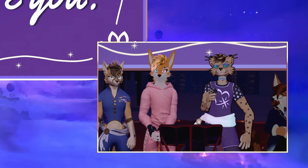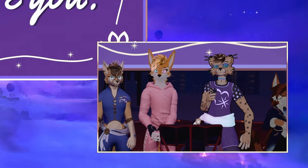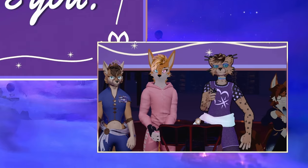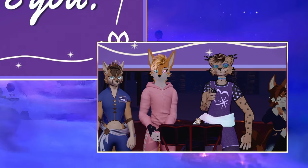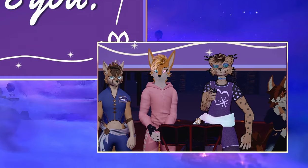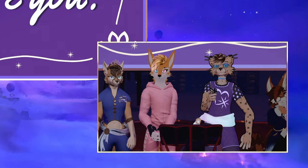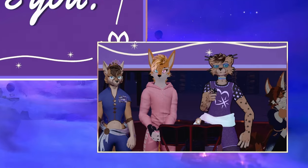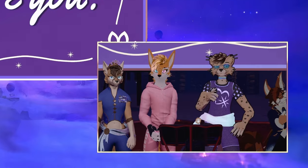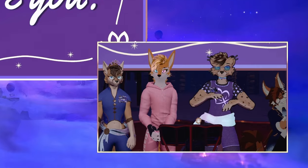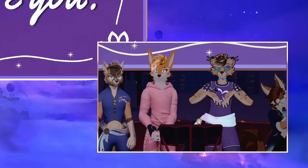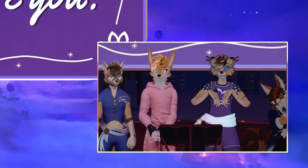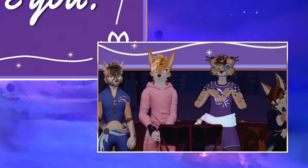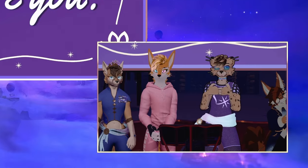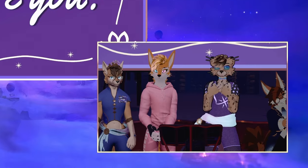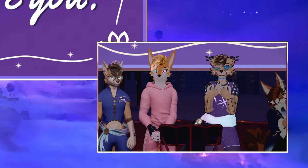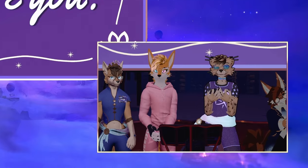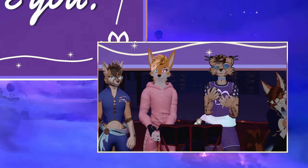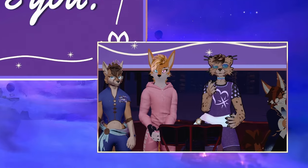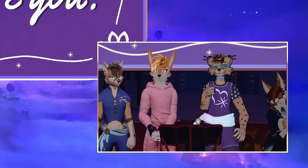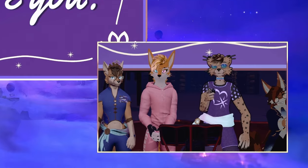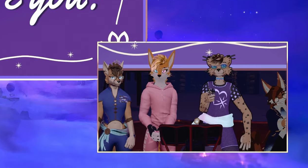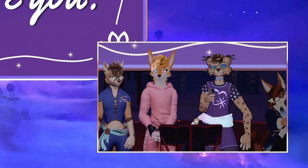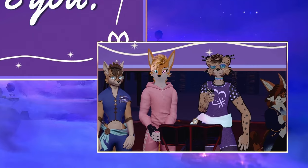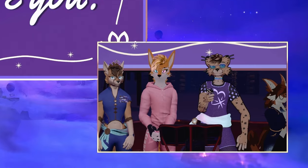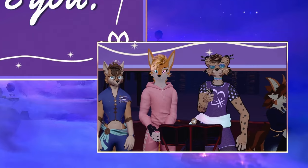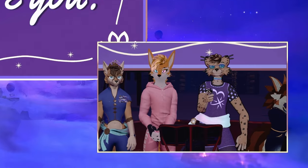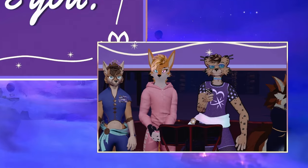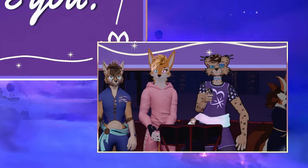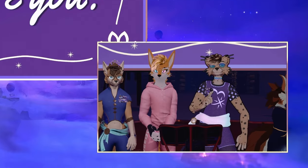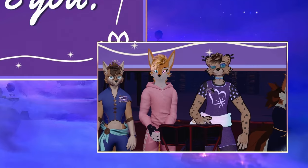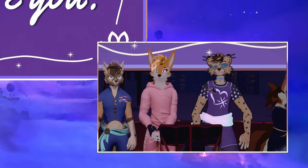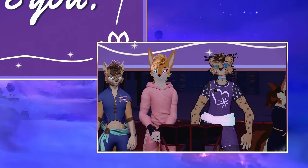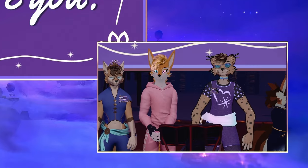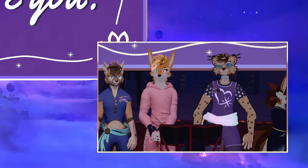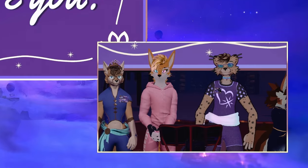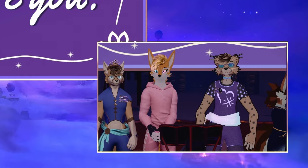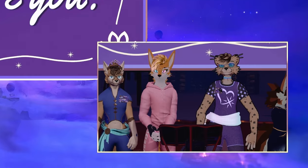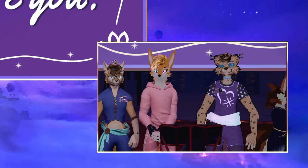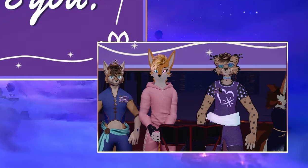The sign for how are you, which is the sign how, and then you point to who you're talking to.